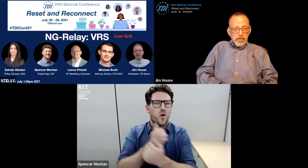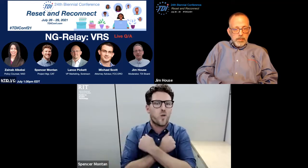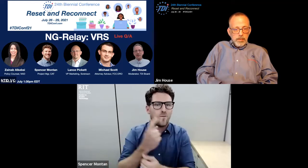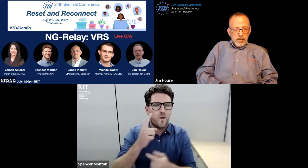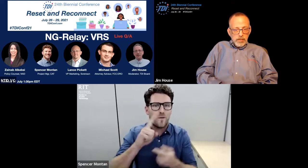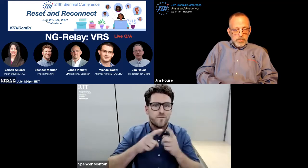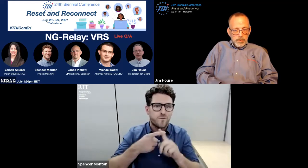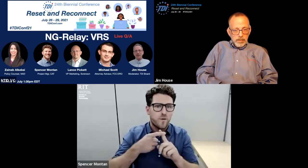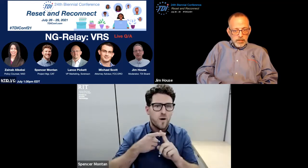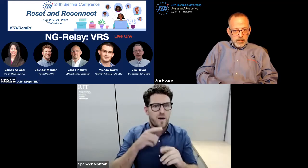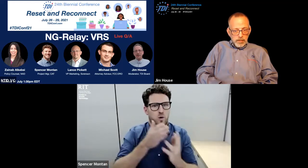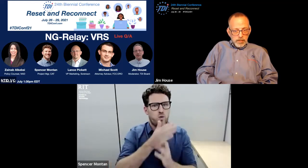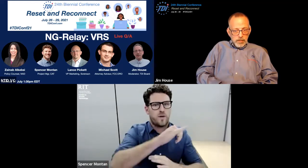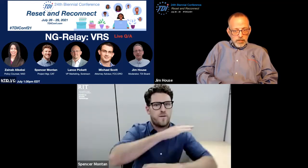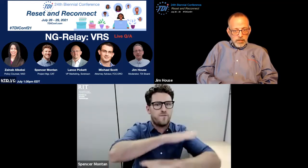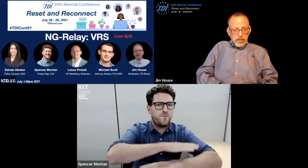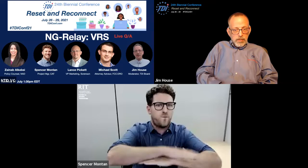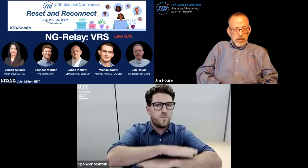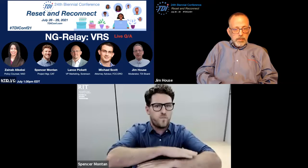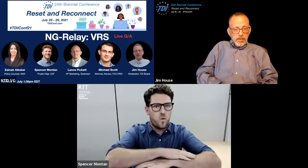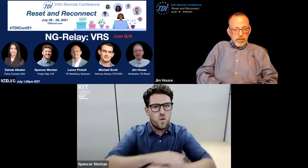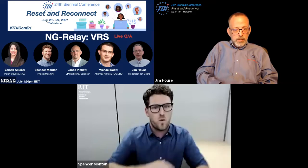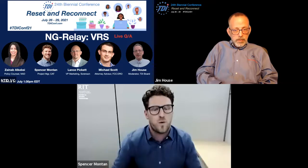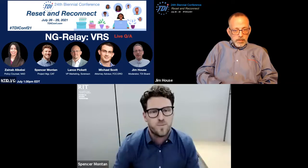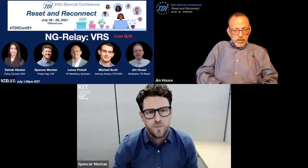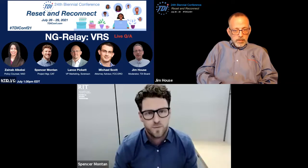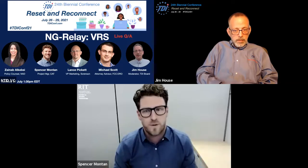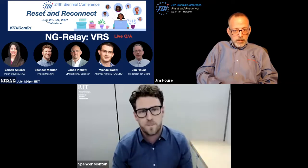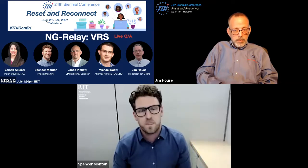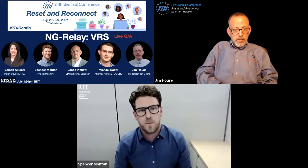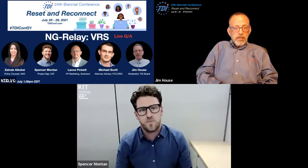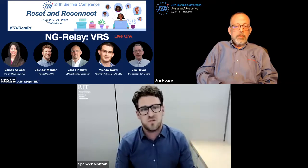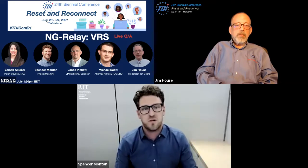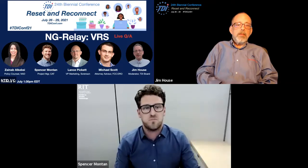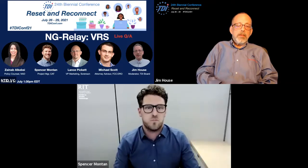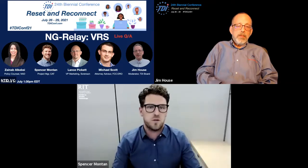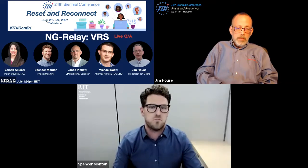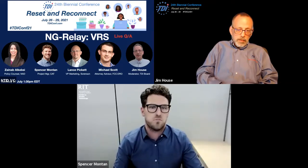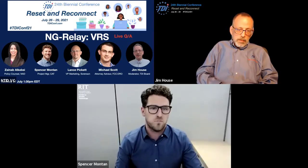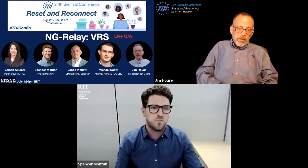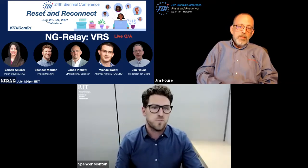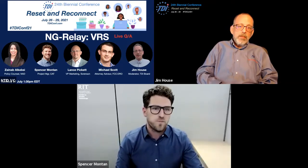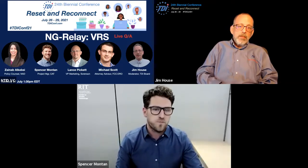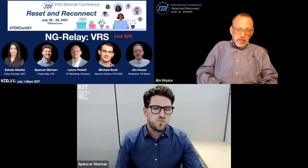or communicate with their loved ones, their friends, using those platforms?